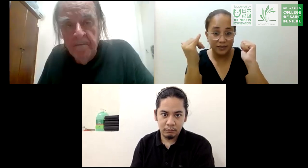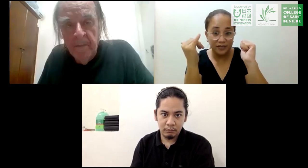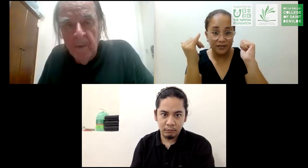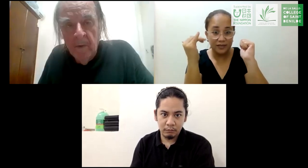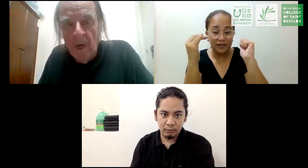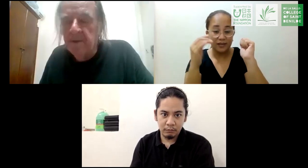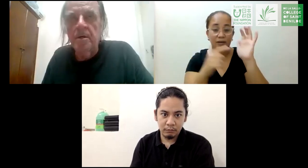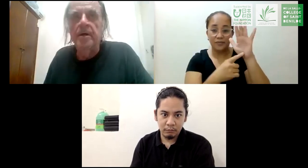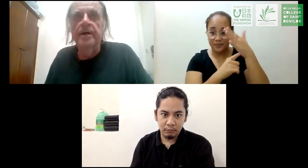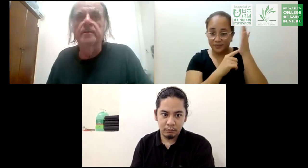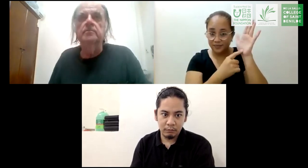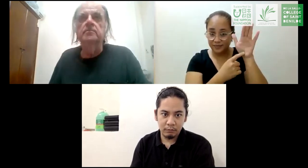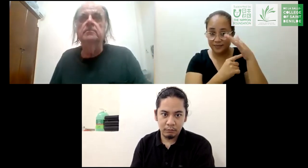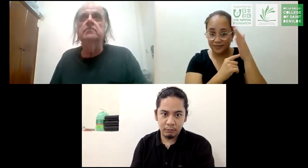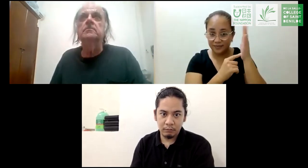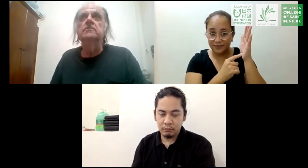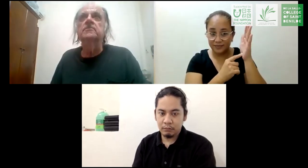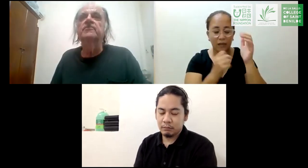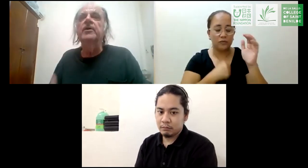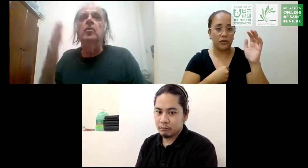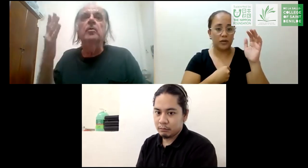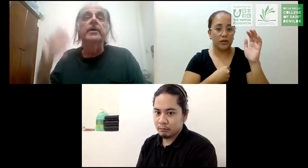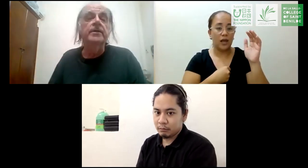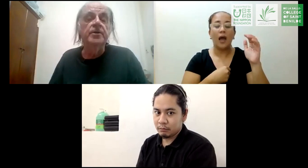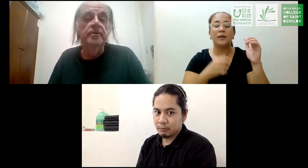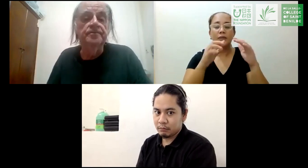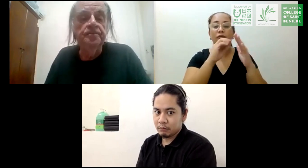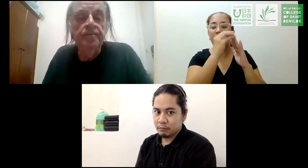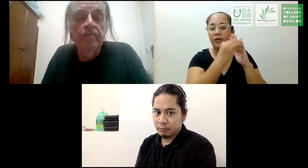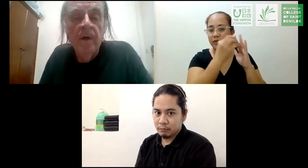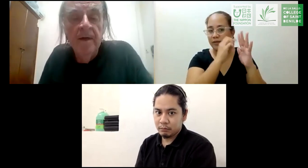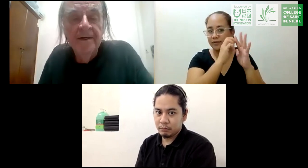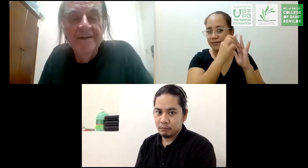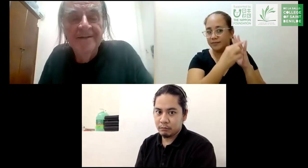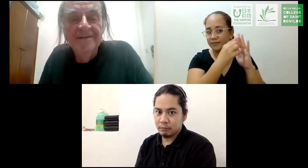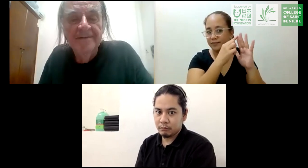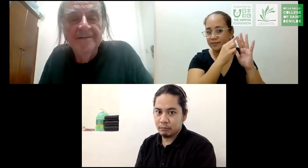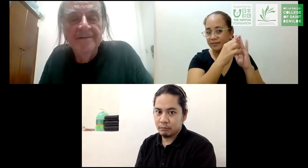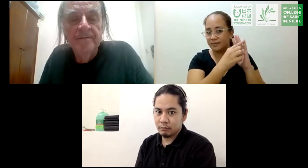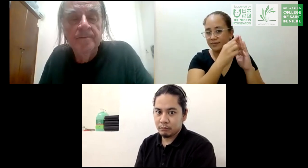palm orientation. Sorry, finger orientation.